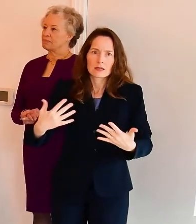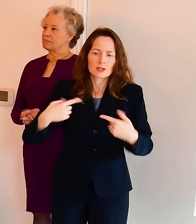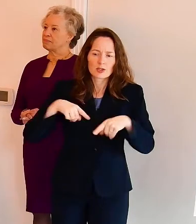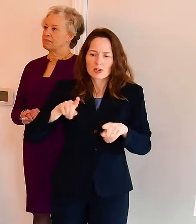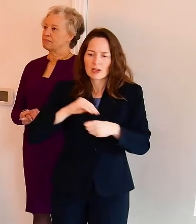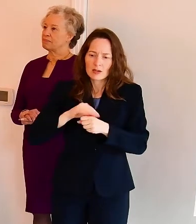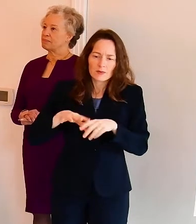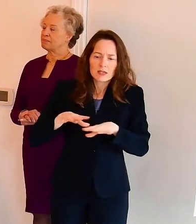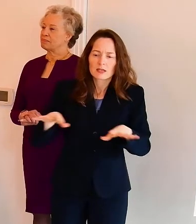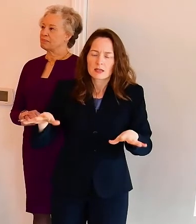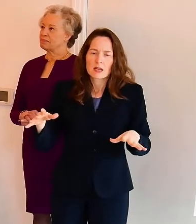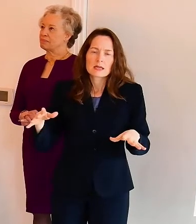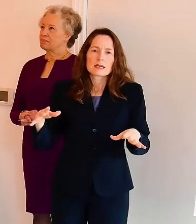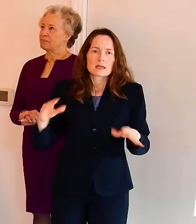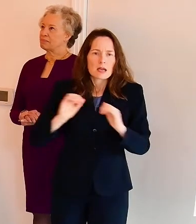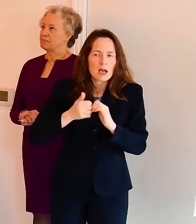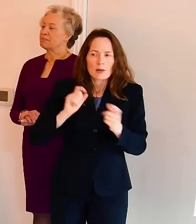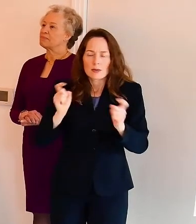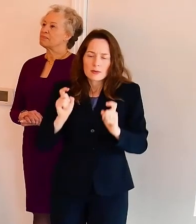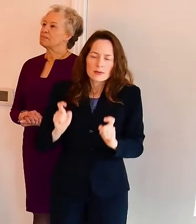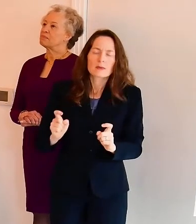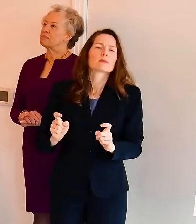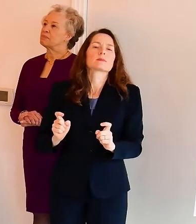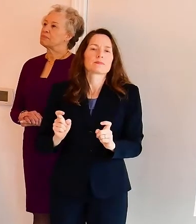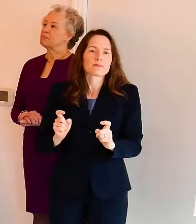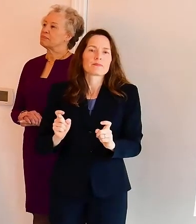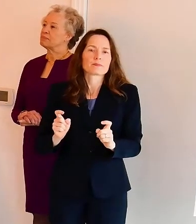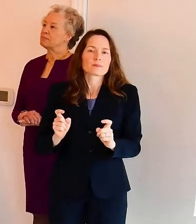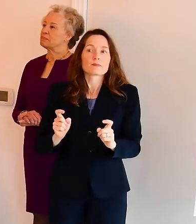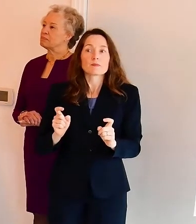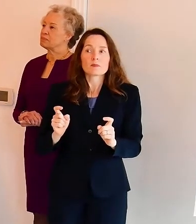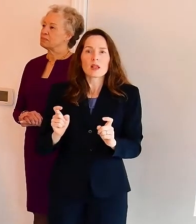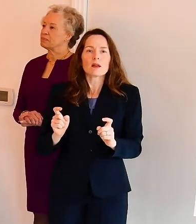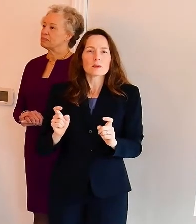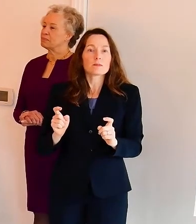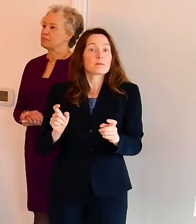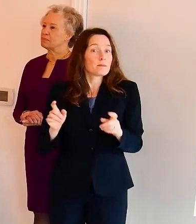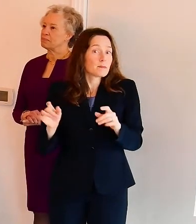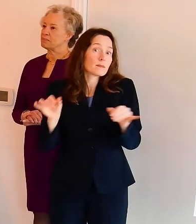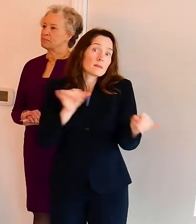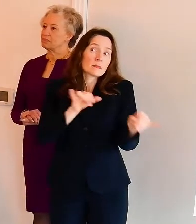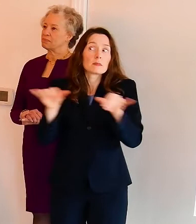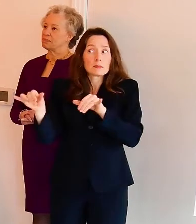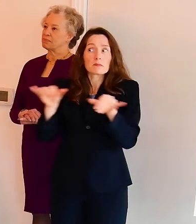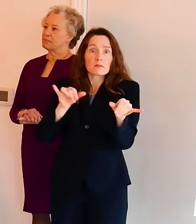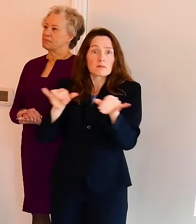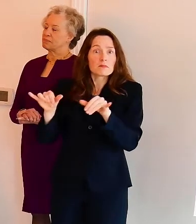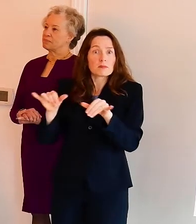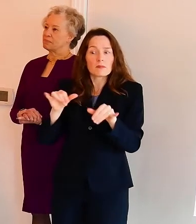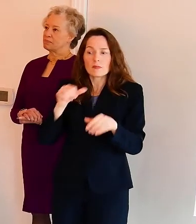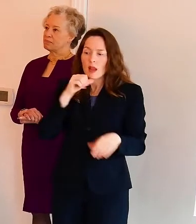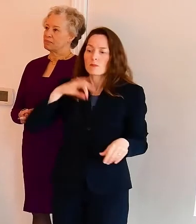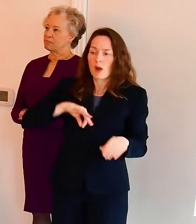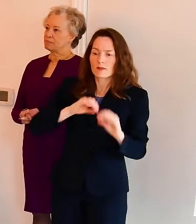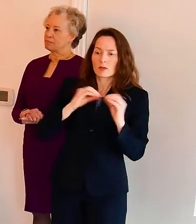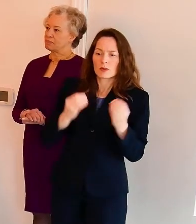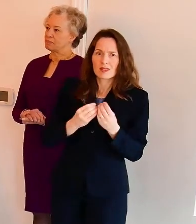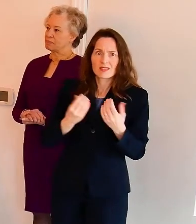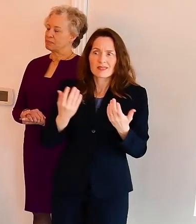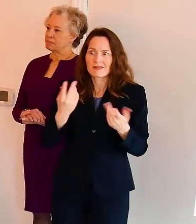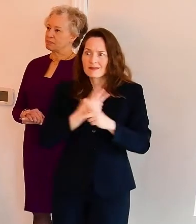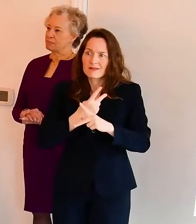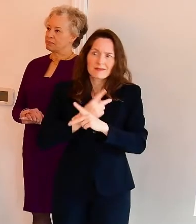us as not-for-profit and civic groups are figuring things out as well. And so at the same